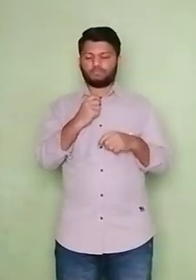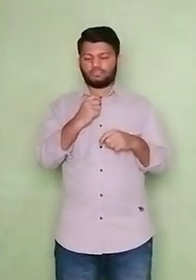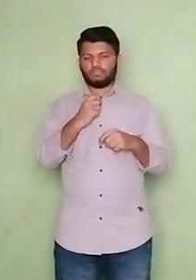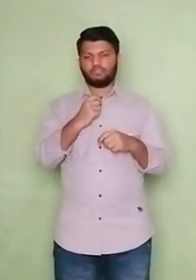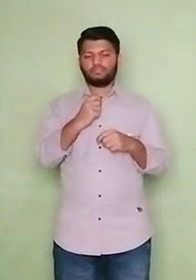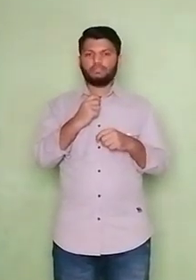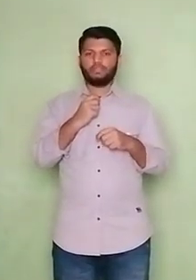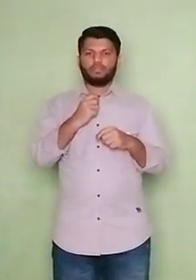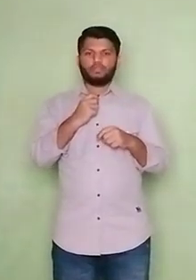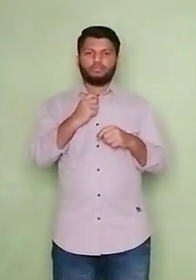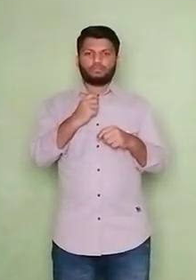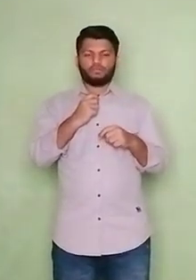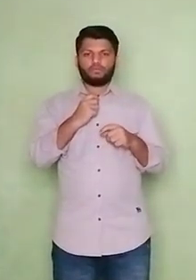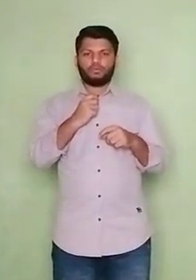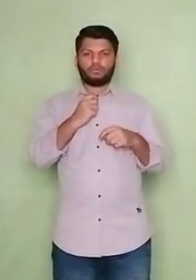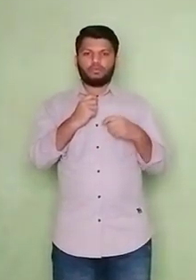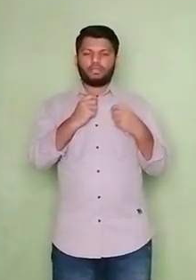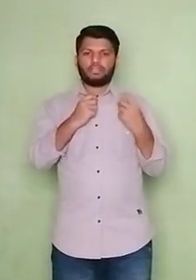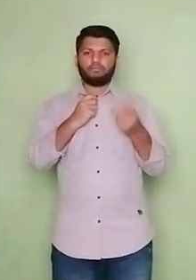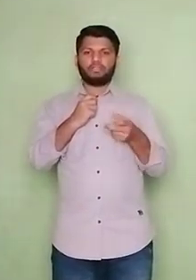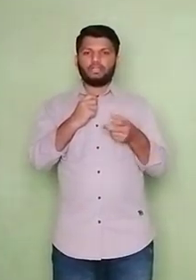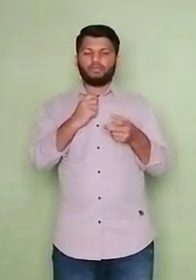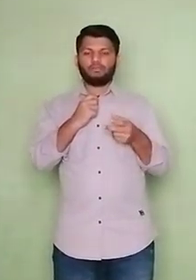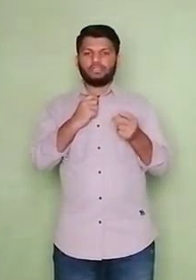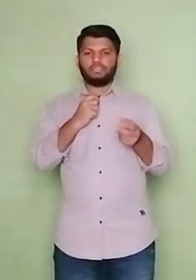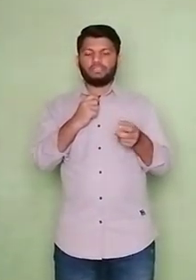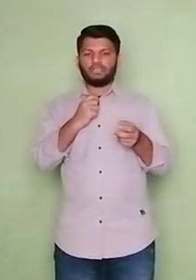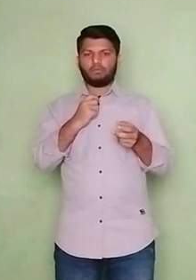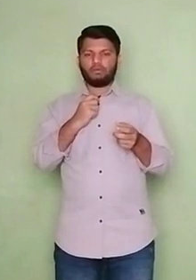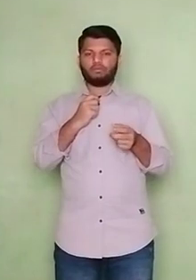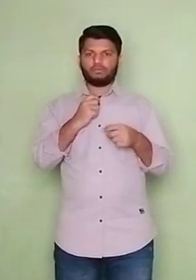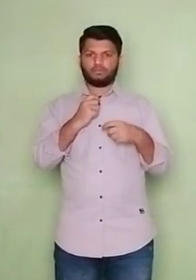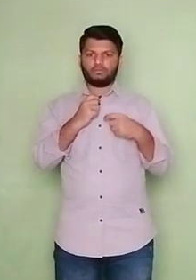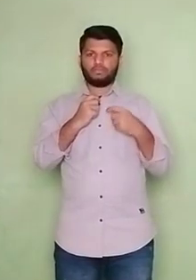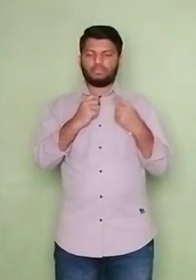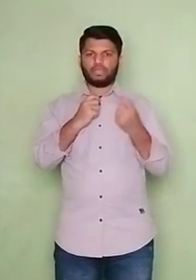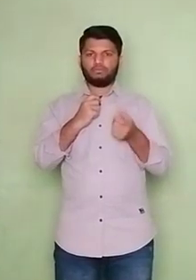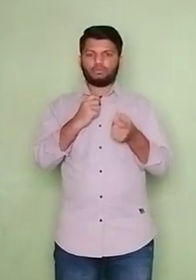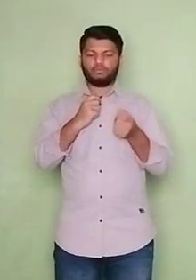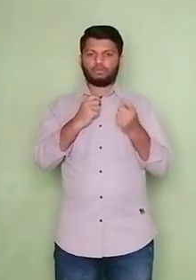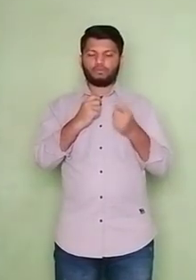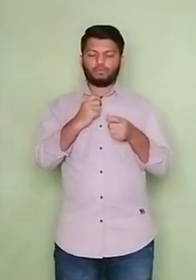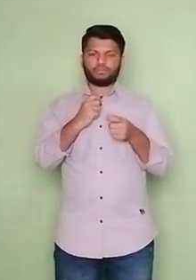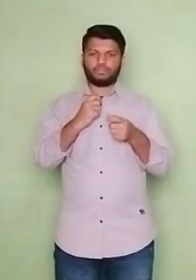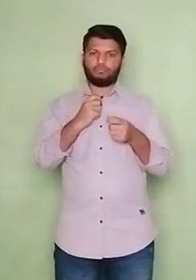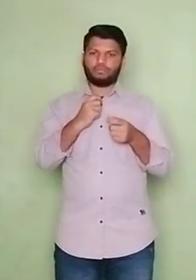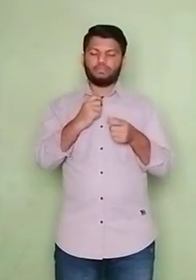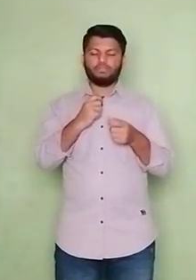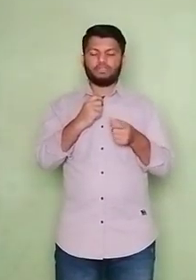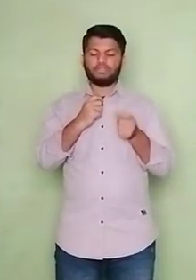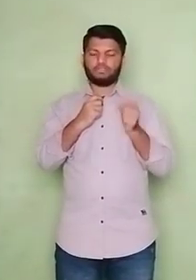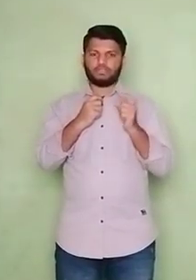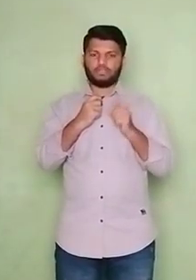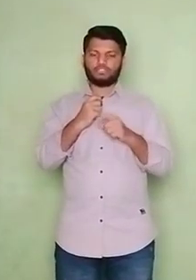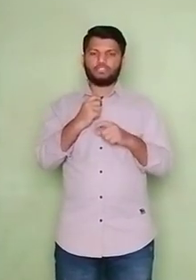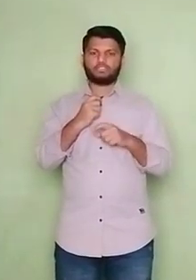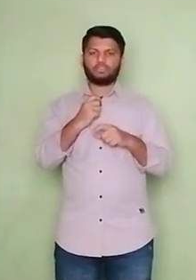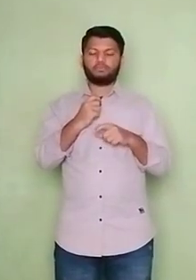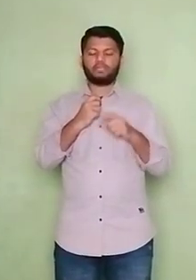statements. So let me tell you in detail about the types of control statement, that is conditional statement